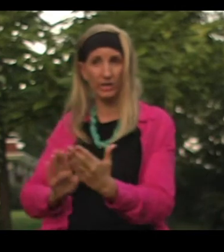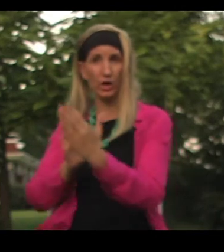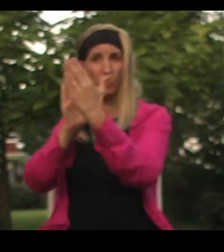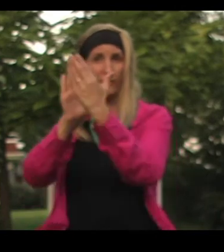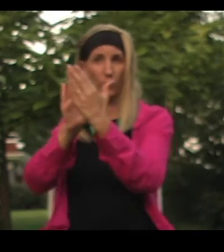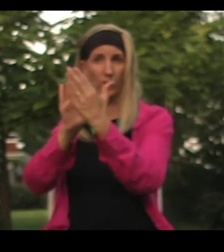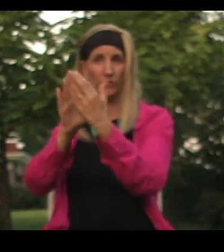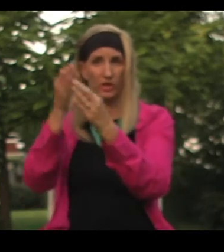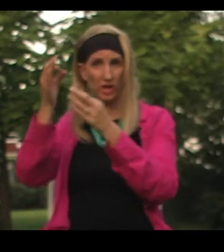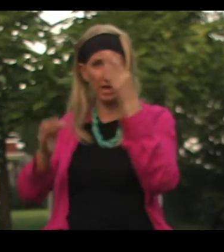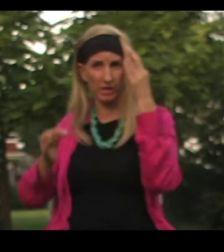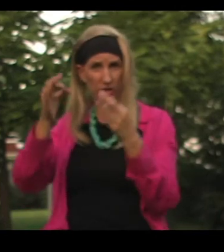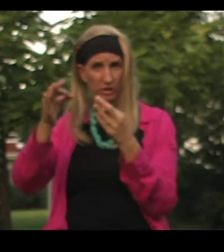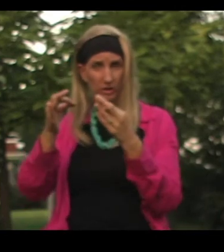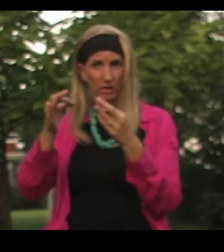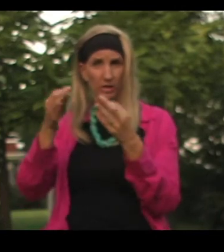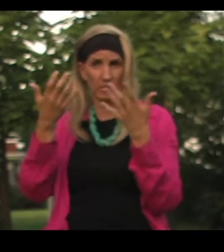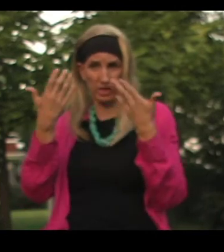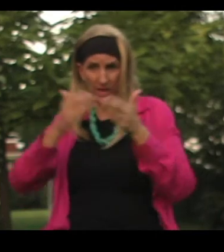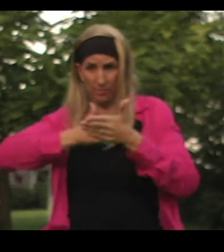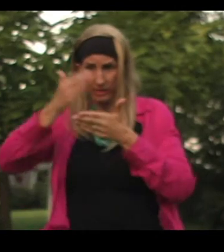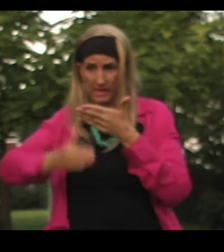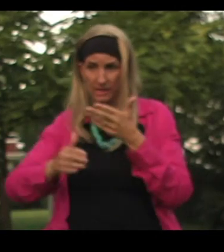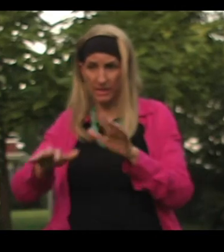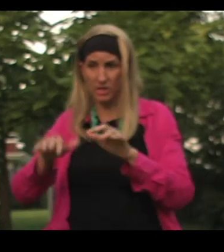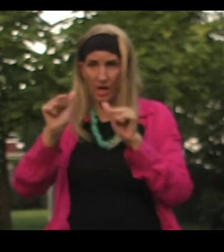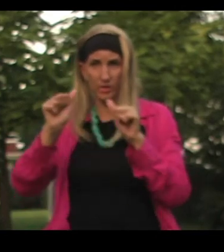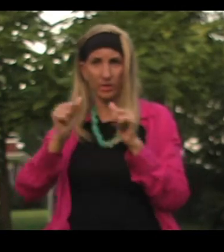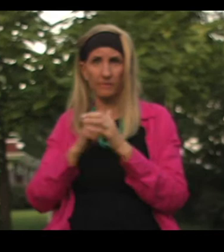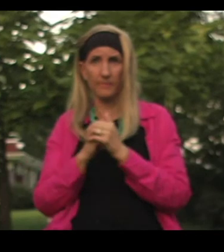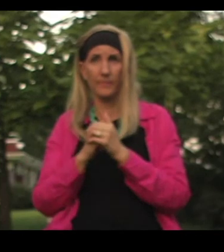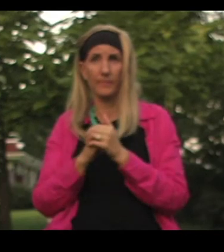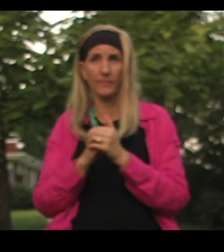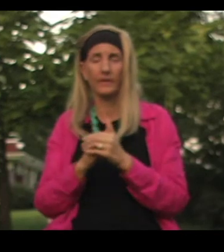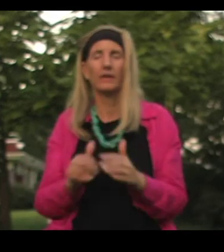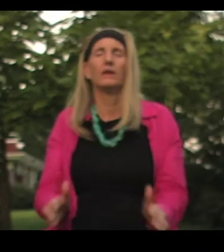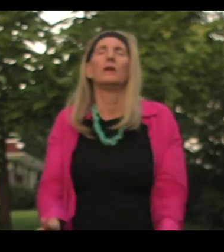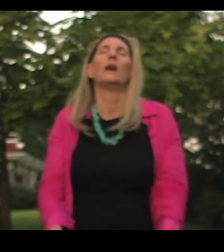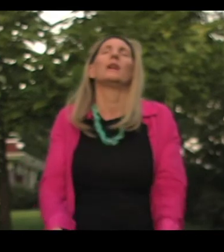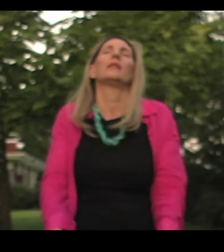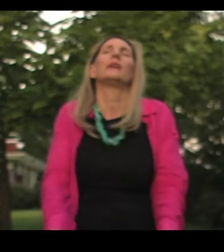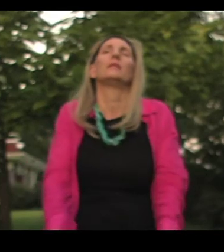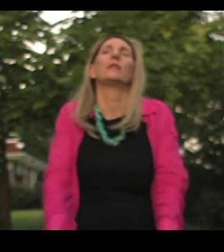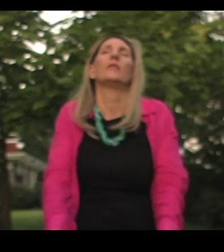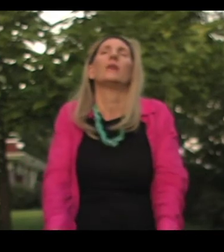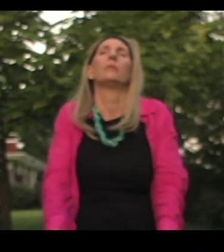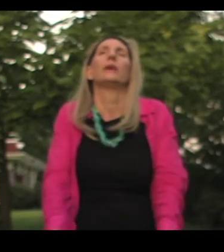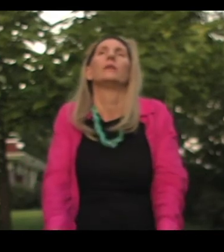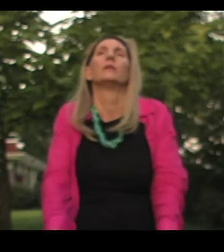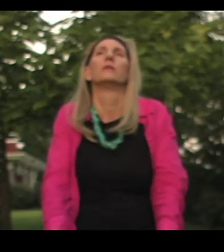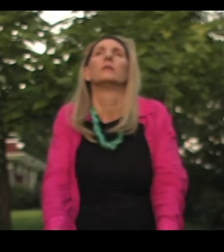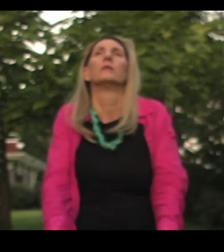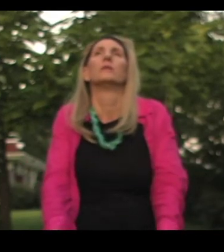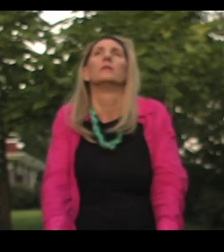go before the judge to complete the adoption, I laid there in that bed.